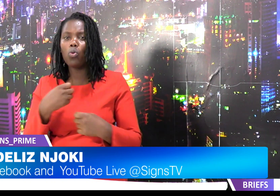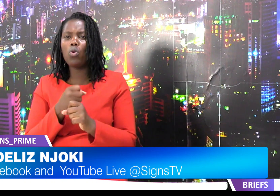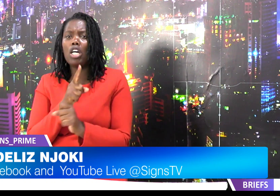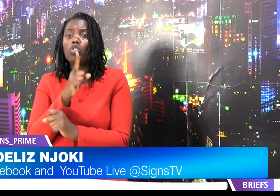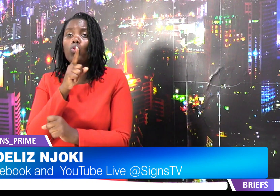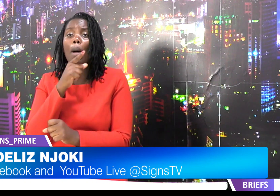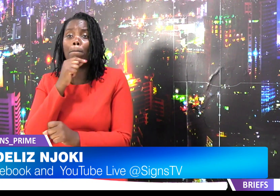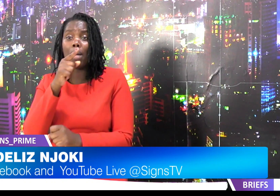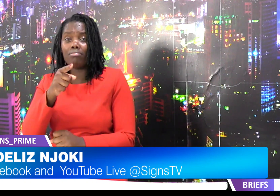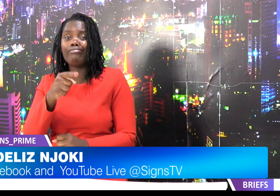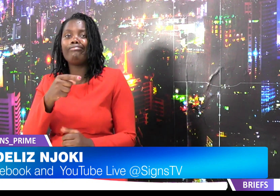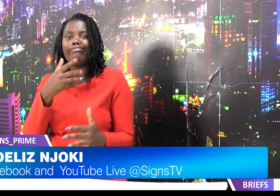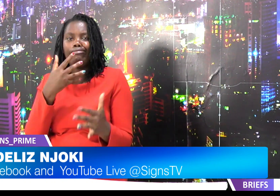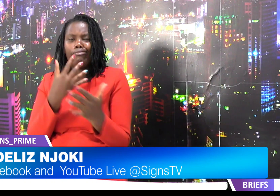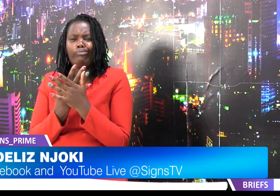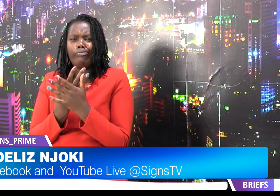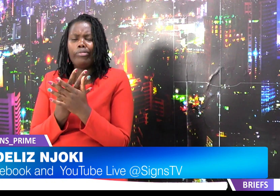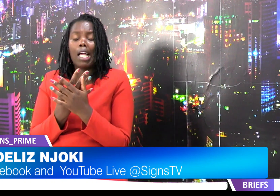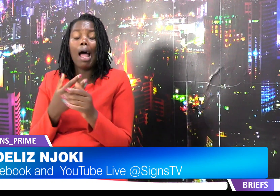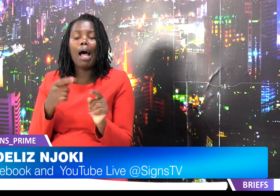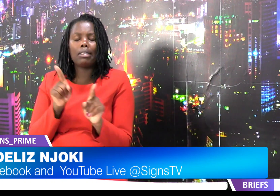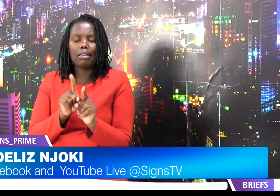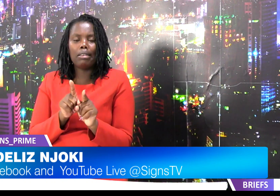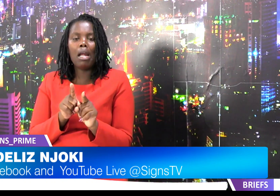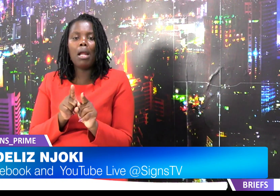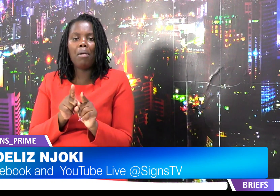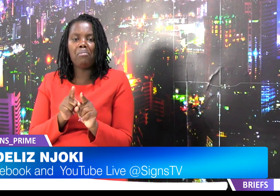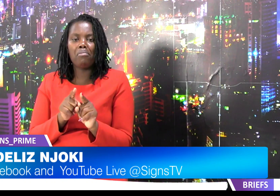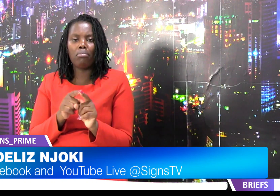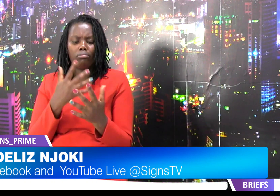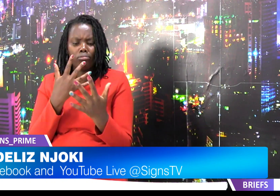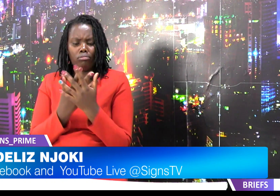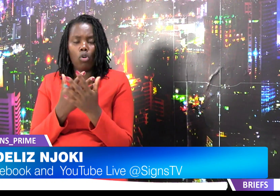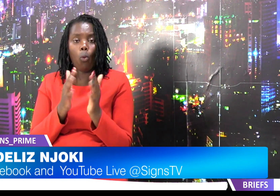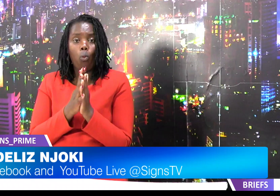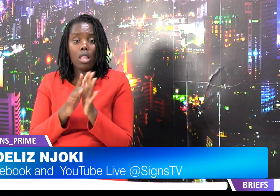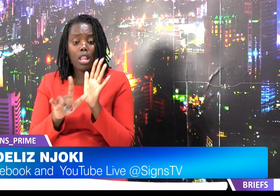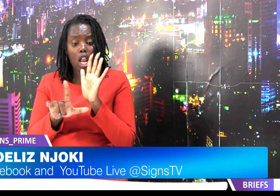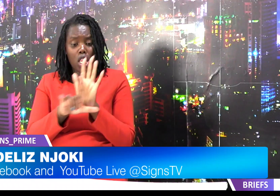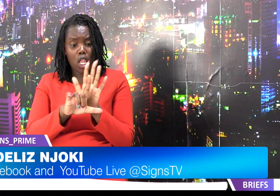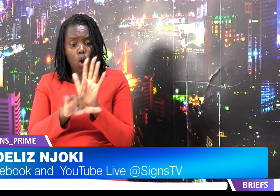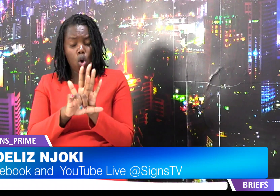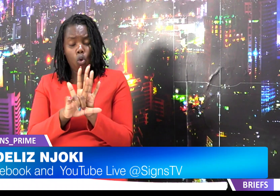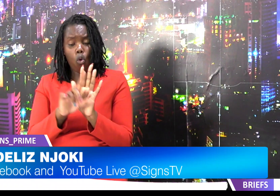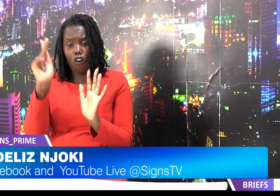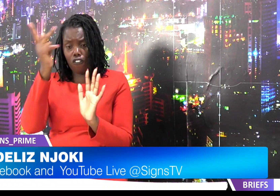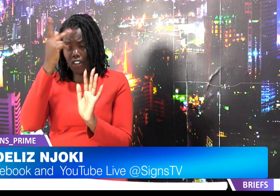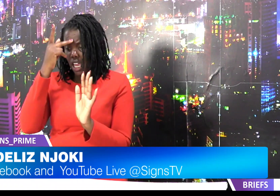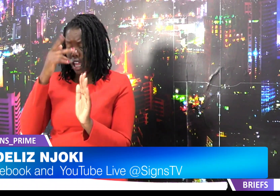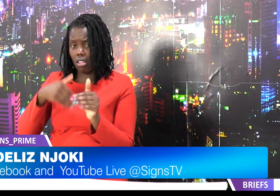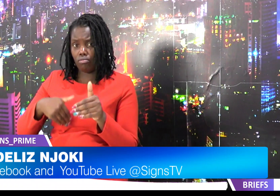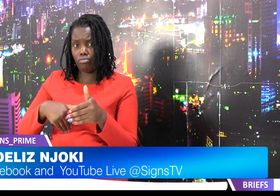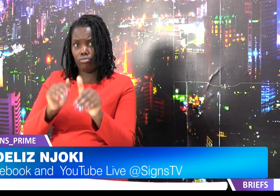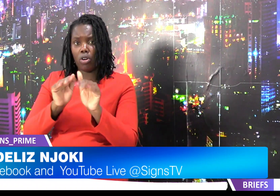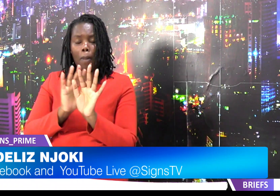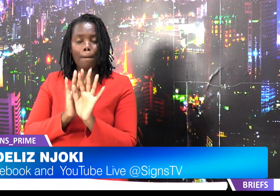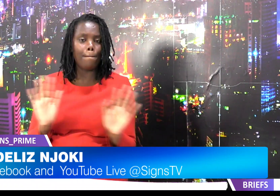lawyer. The Law Society of Kenya also vowed to ensure that Njoki is prosecuted to the